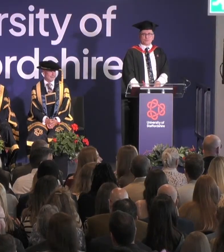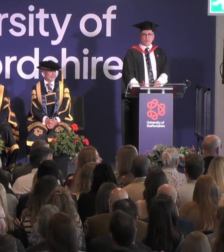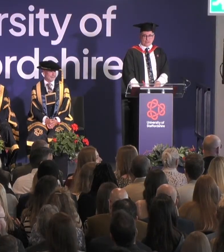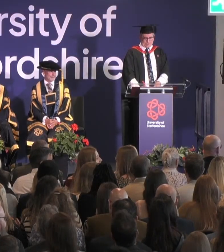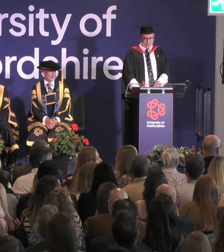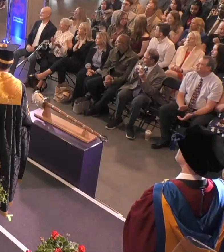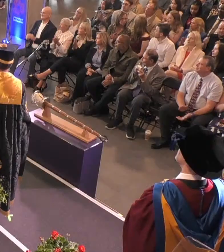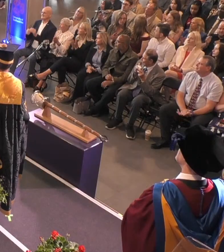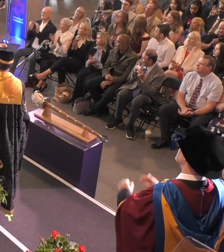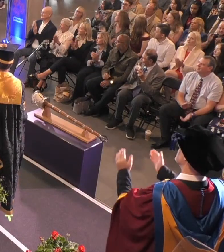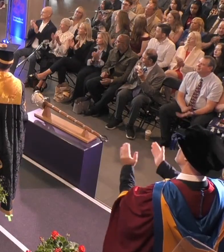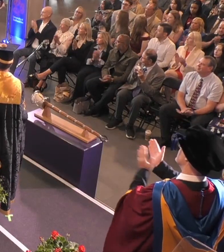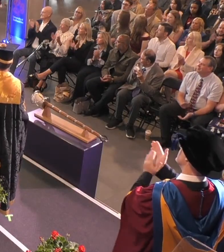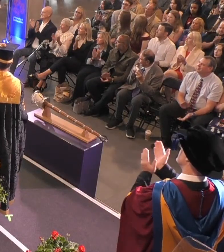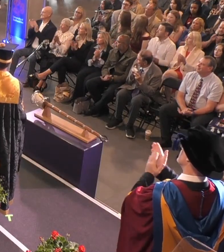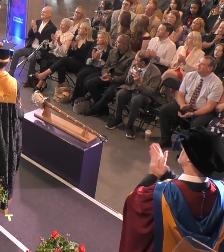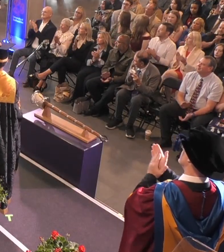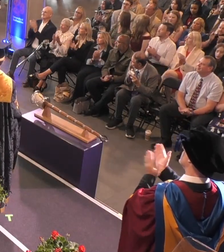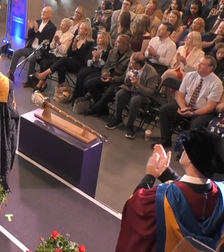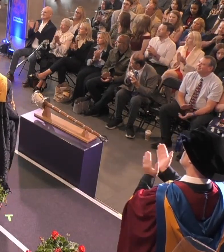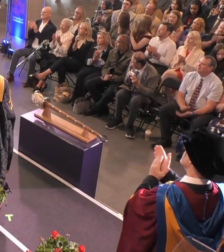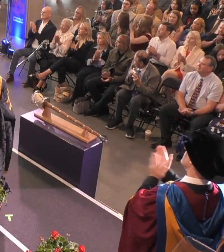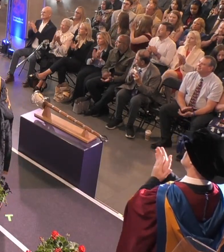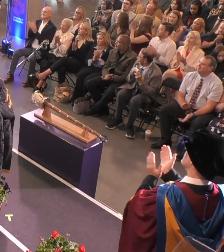Kelsey Smith.